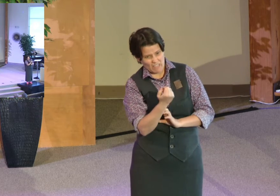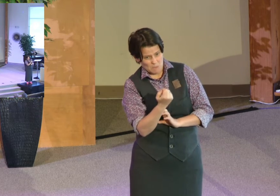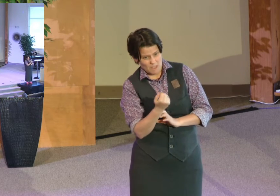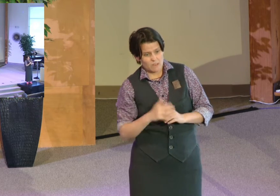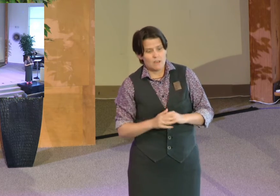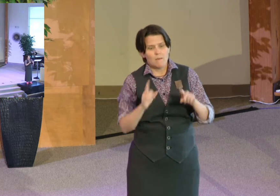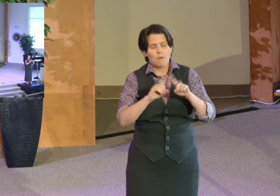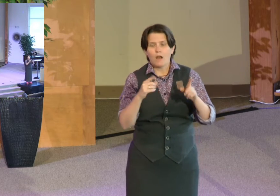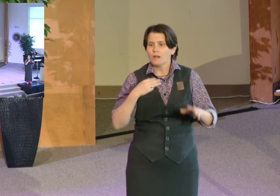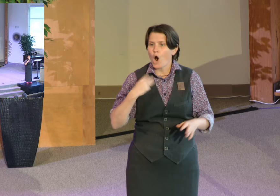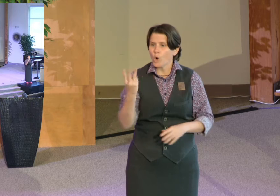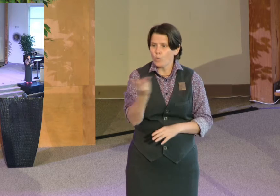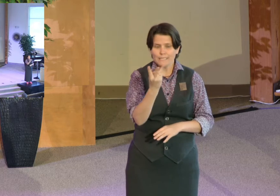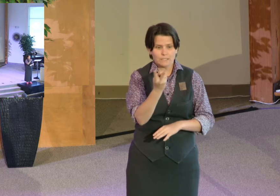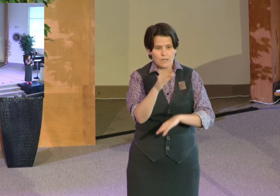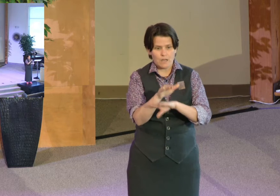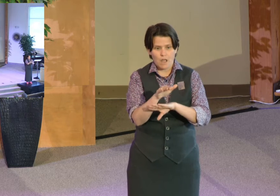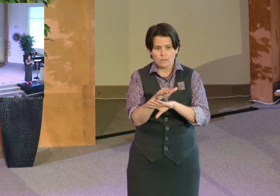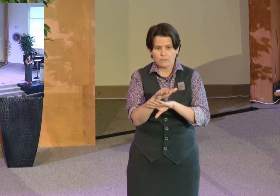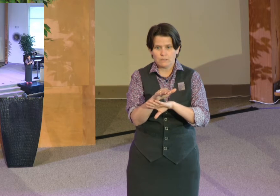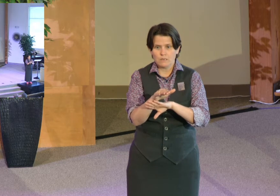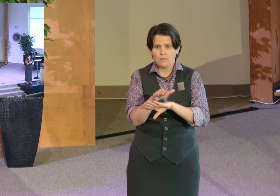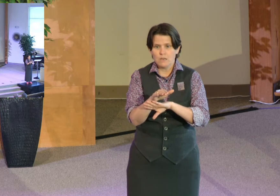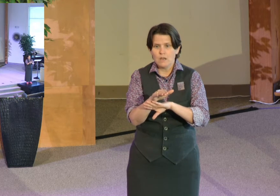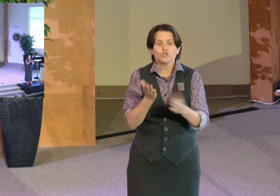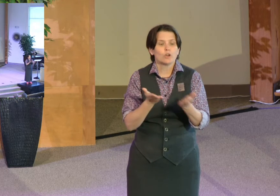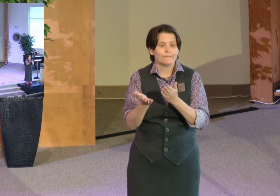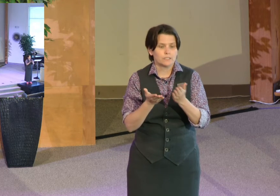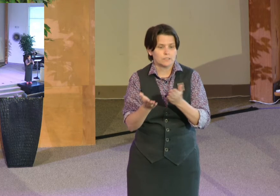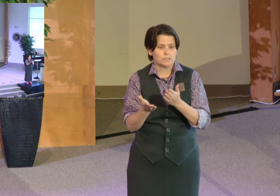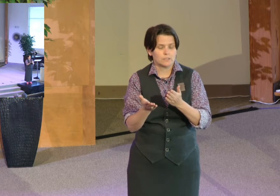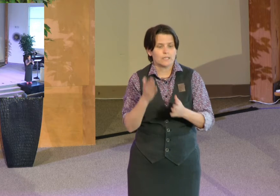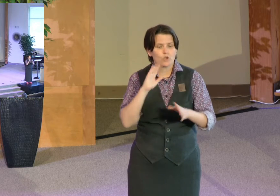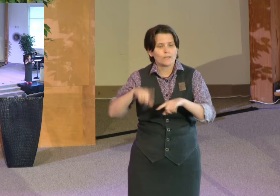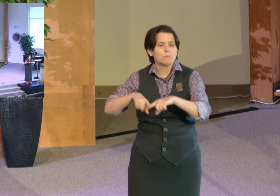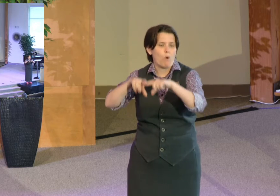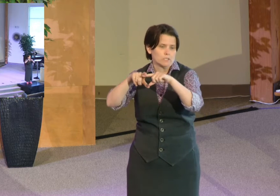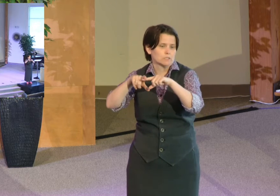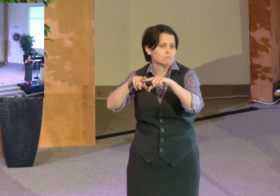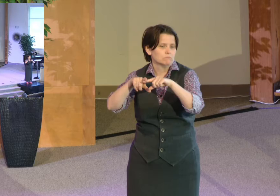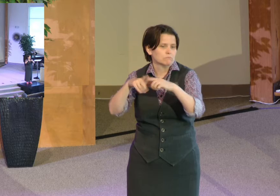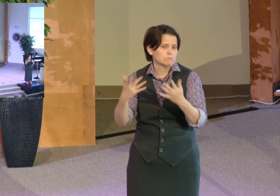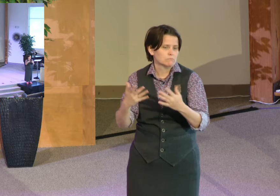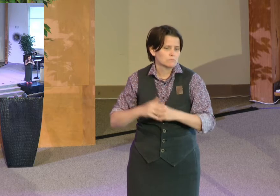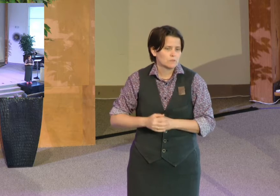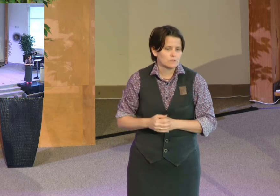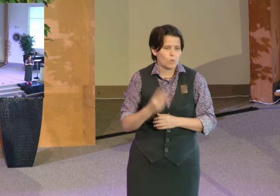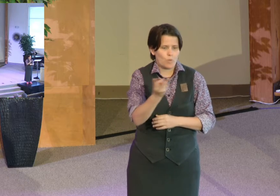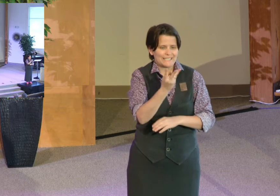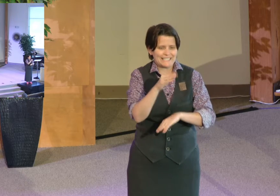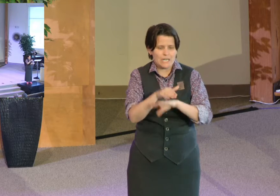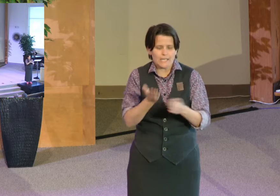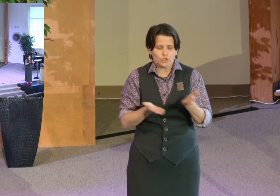hiatus. And we hope that they will be able to come back in the future, but right now, that is a